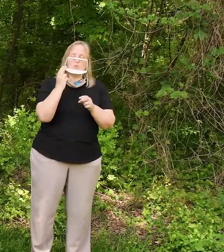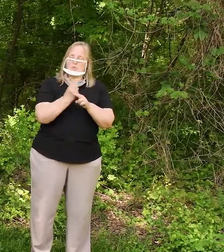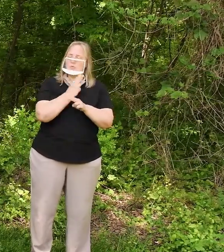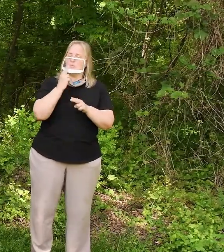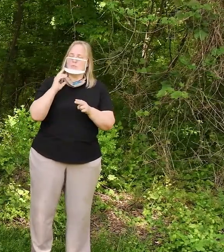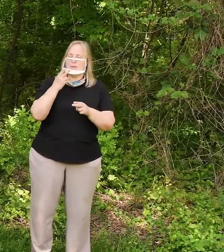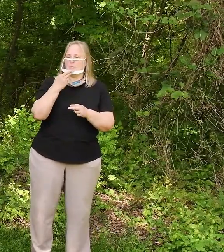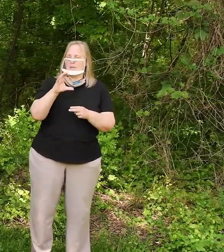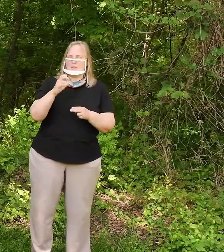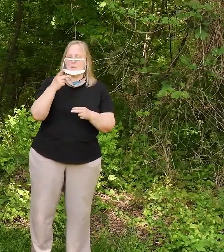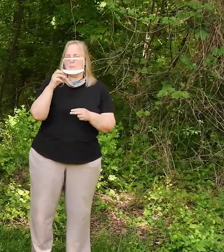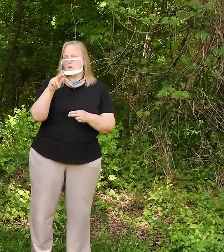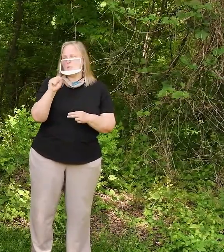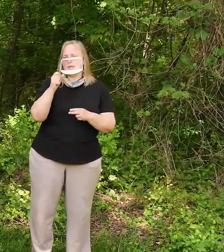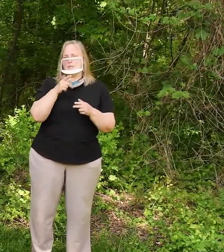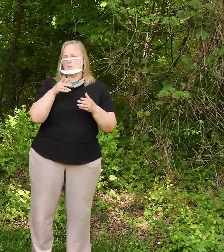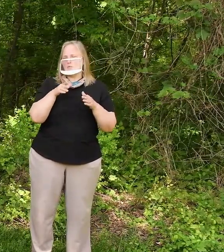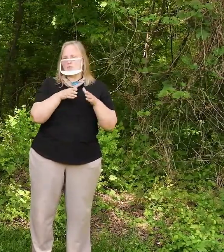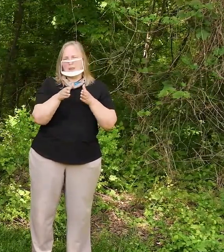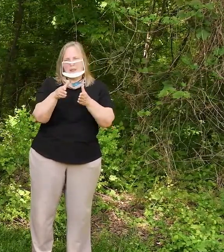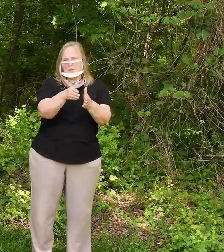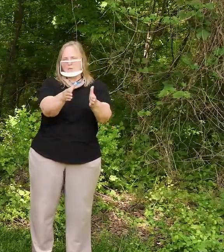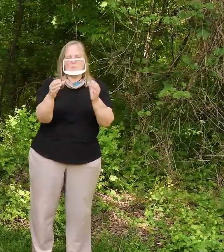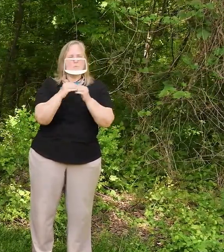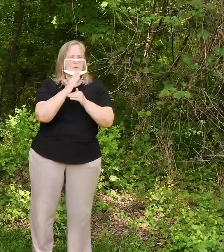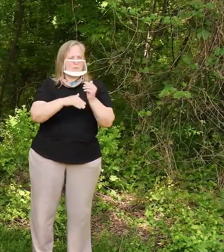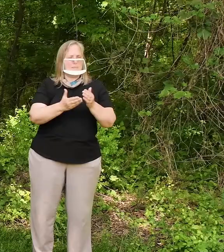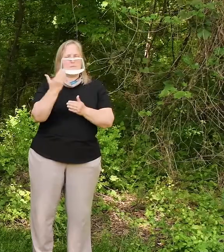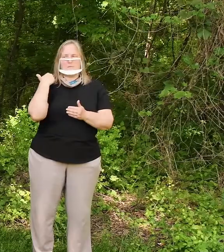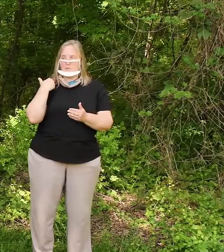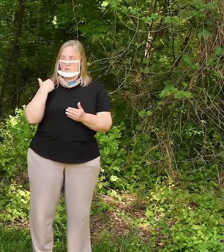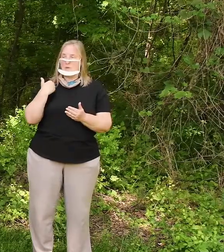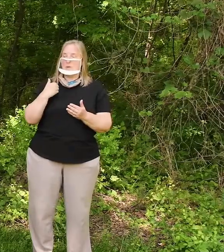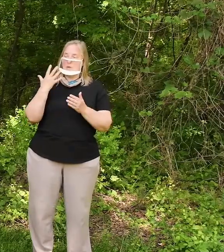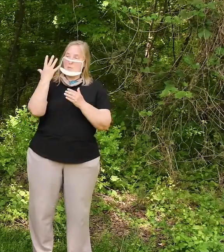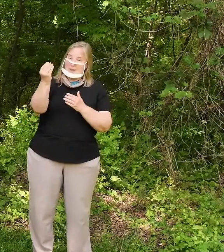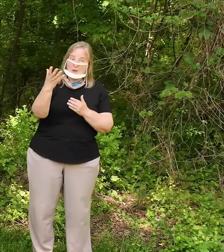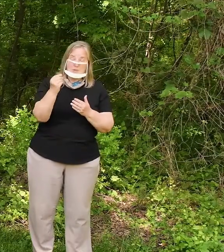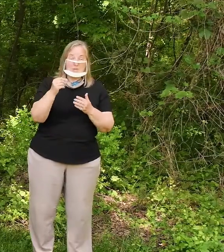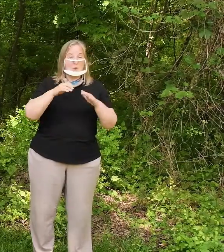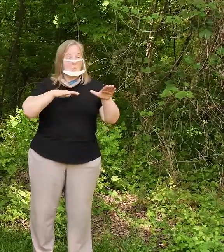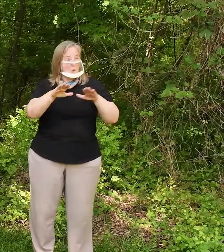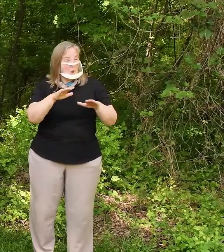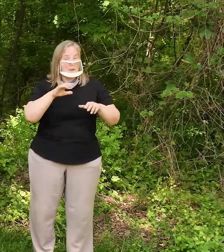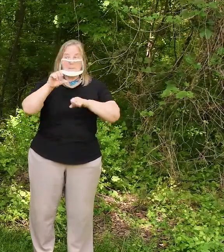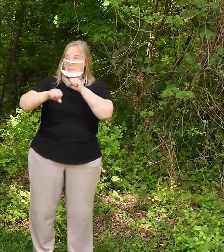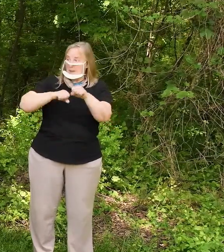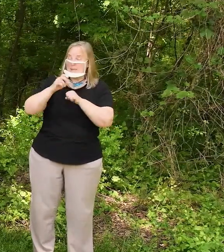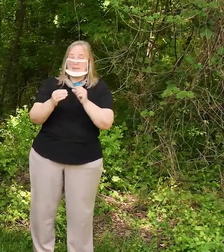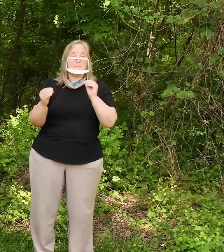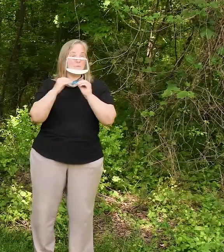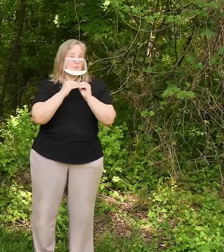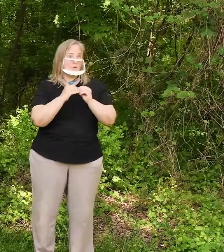trails more than ever, getting outside to walk, bike, and even more.